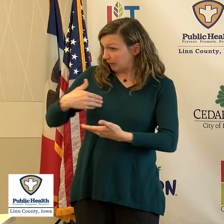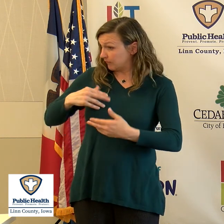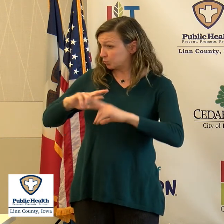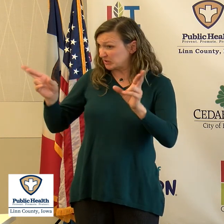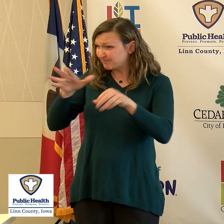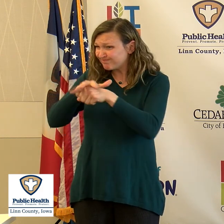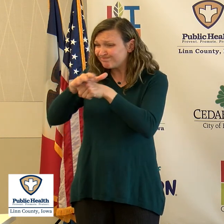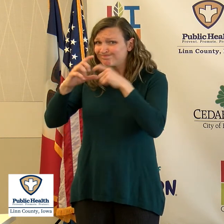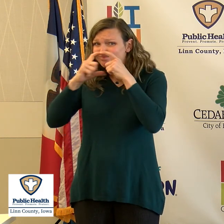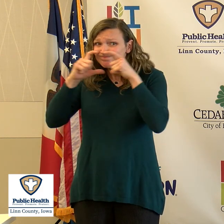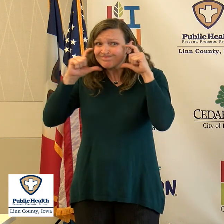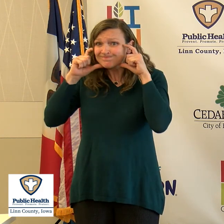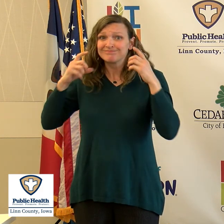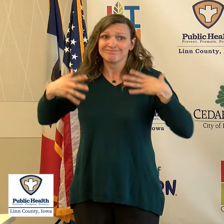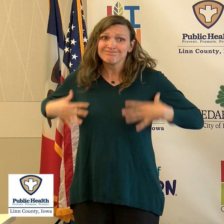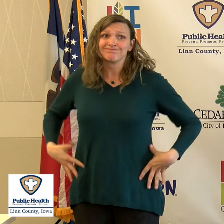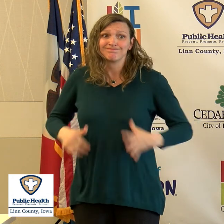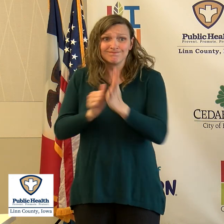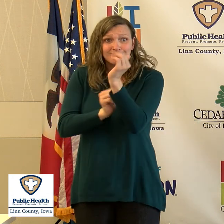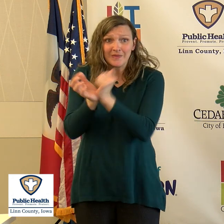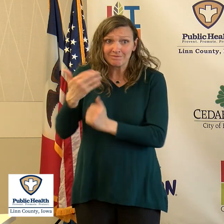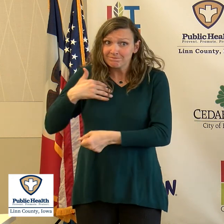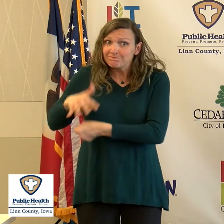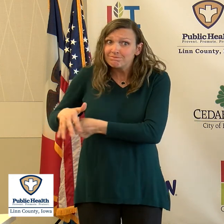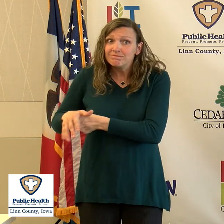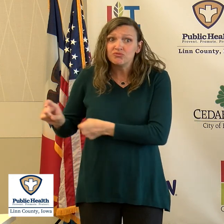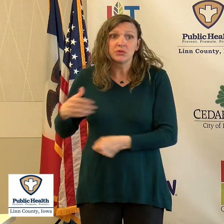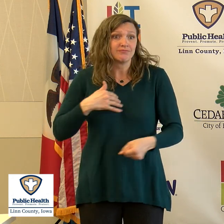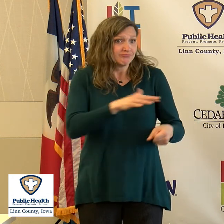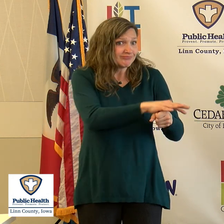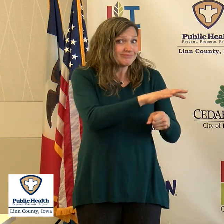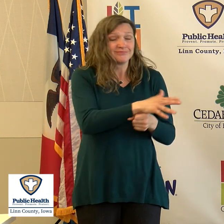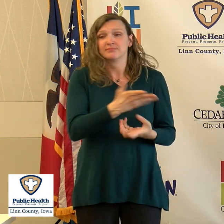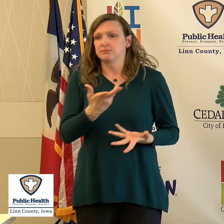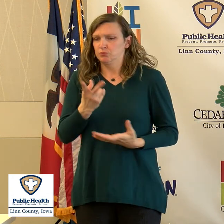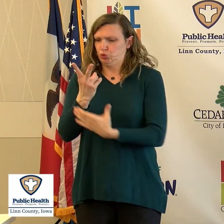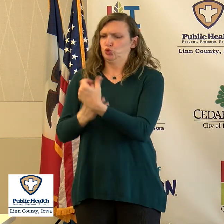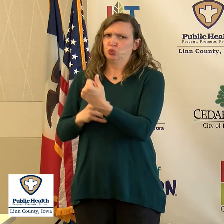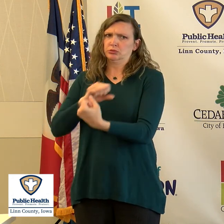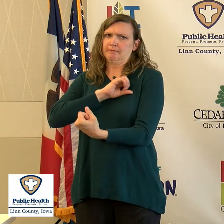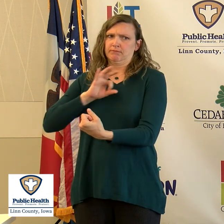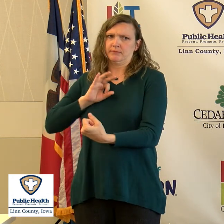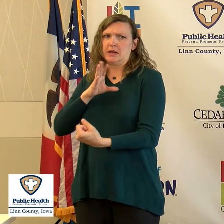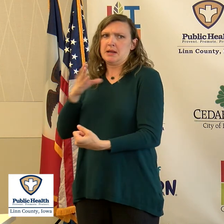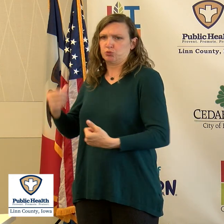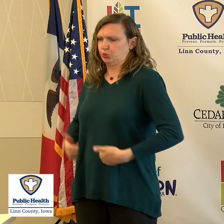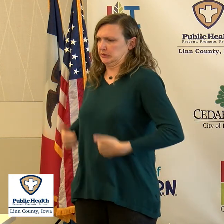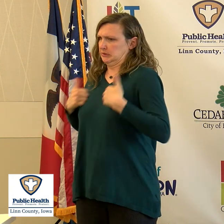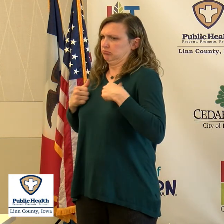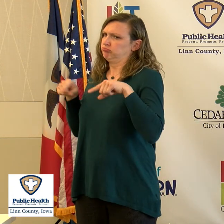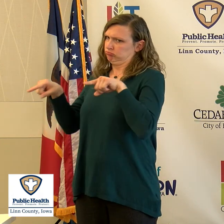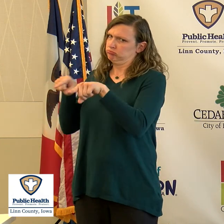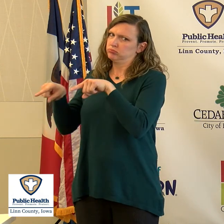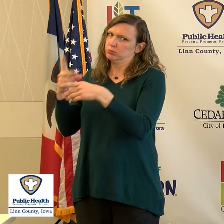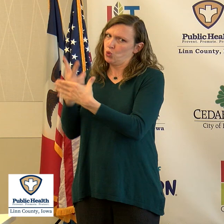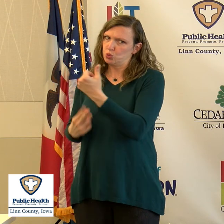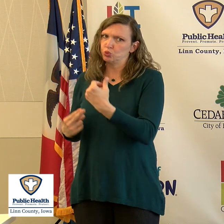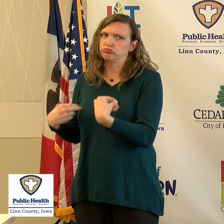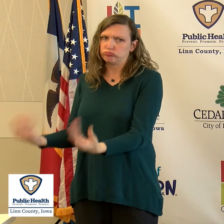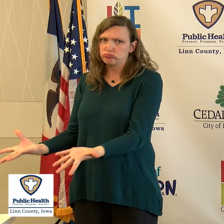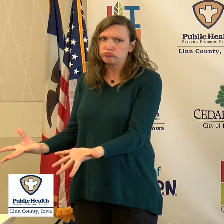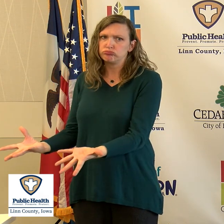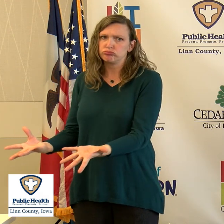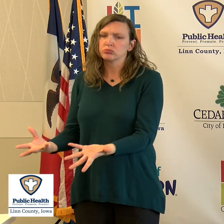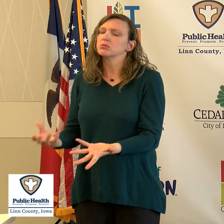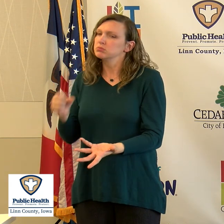PPE available for their staff, because we do want to protect the staff. We want to protect the residents. So we talk to them every day to help see